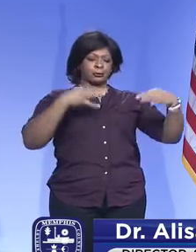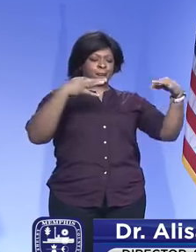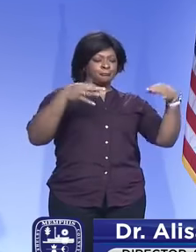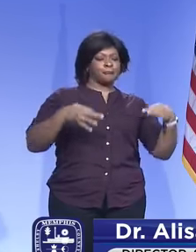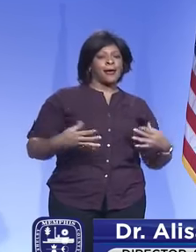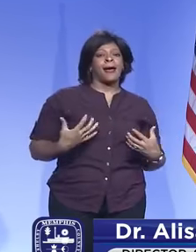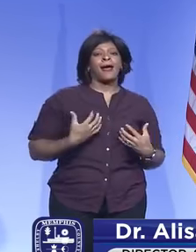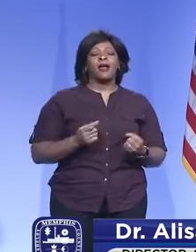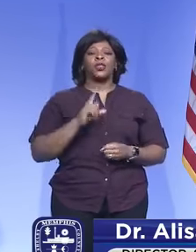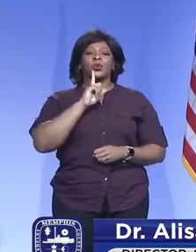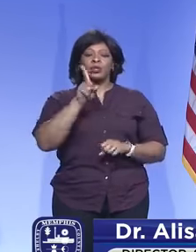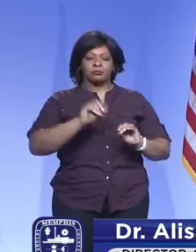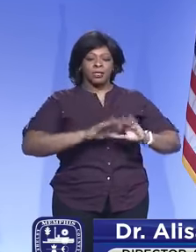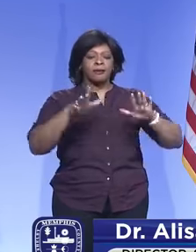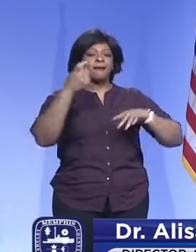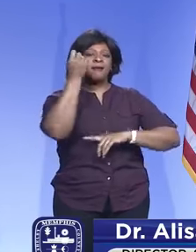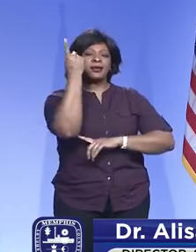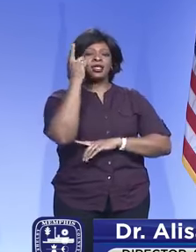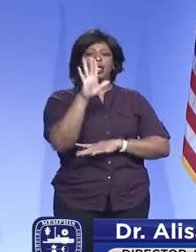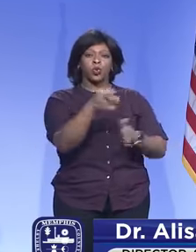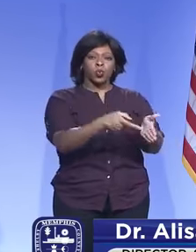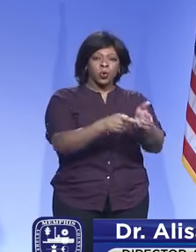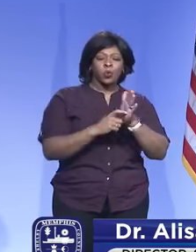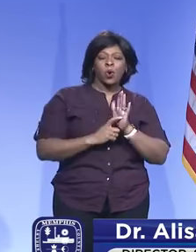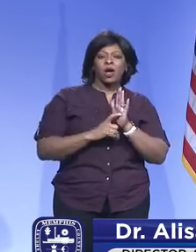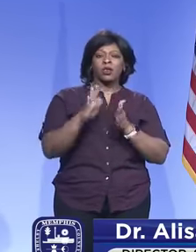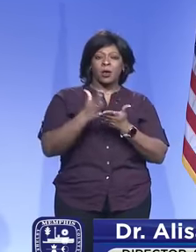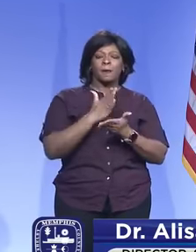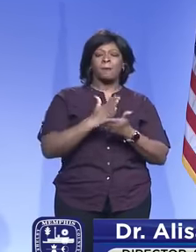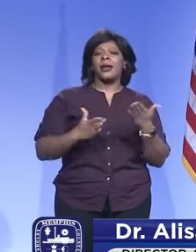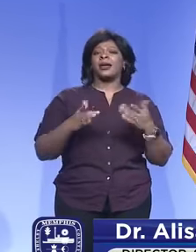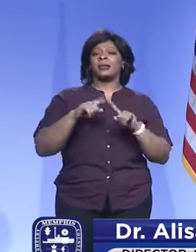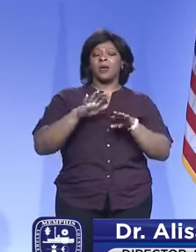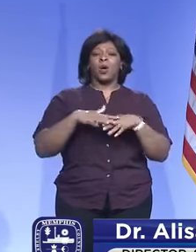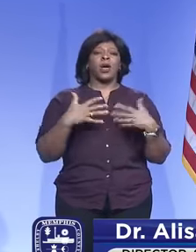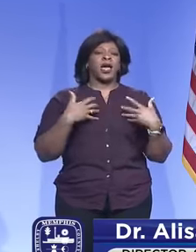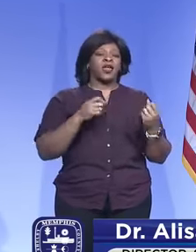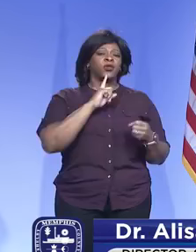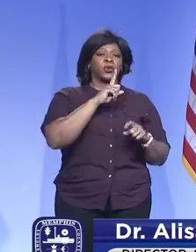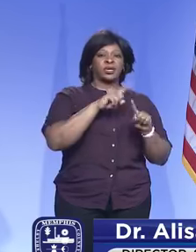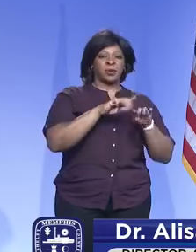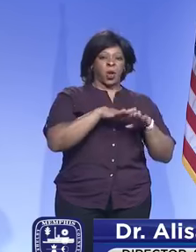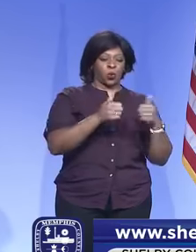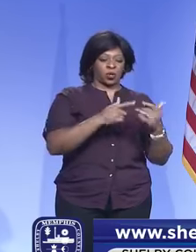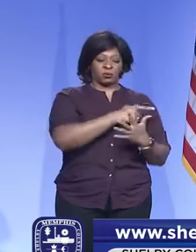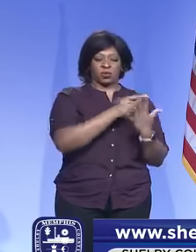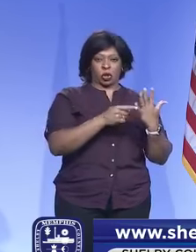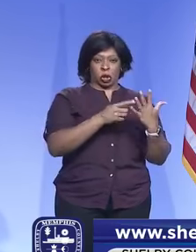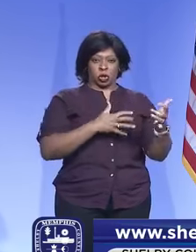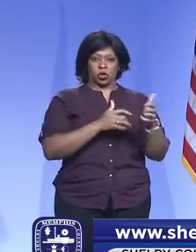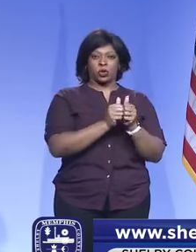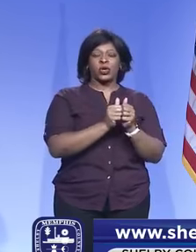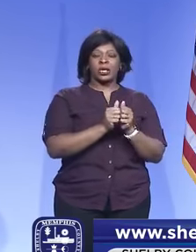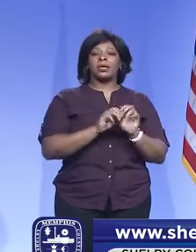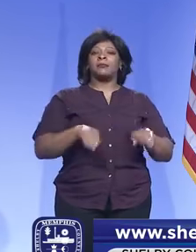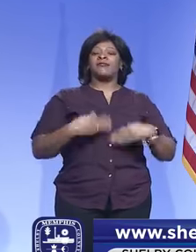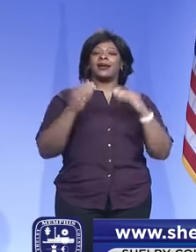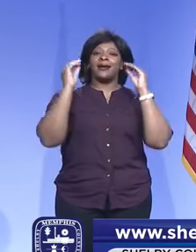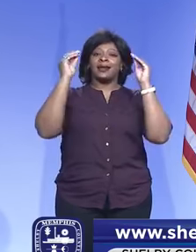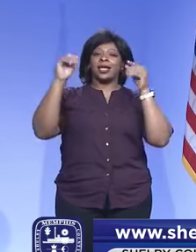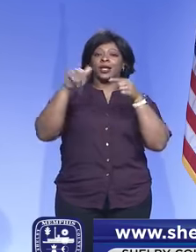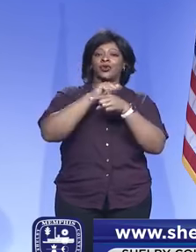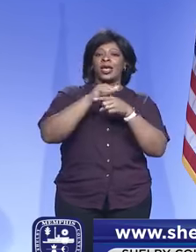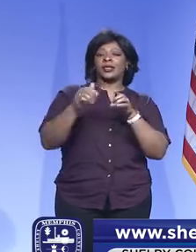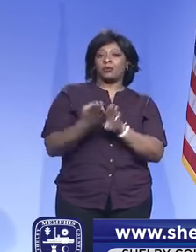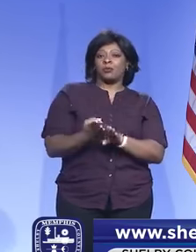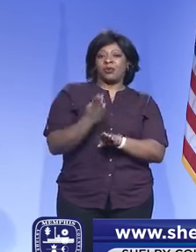health directive and all the requirements based on the health directive, whichever one is current at the time, and to provide education